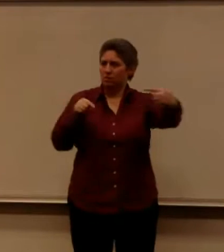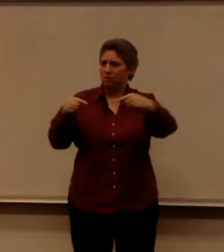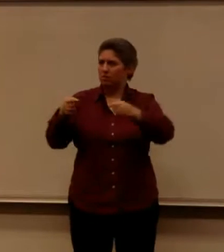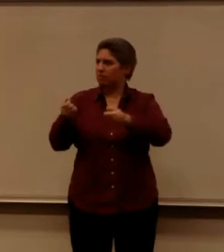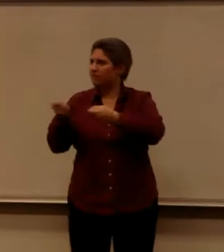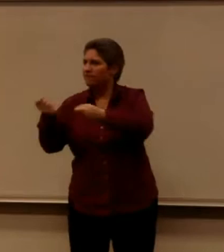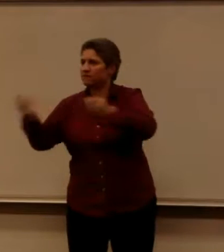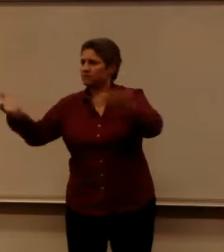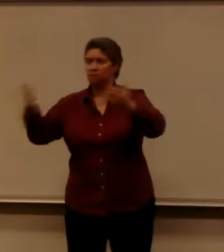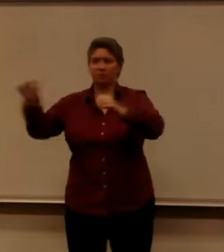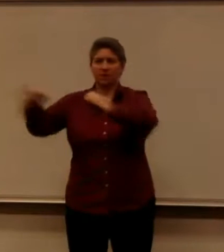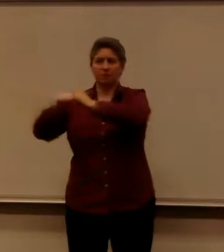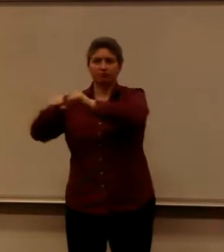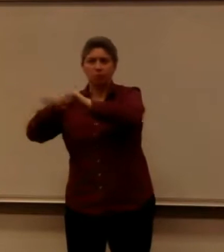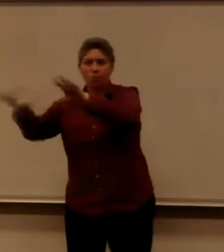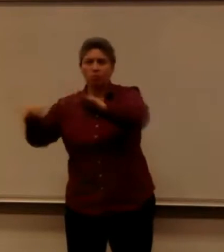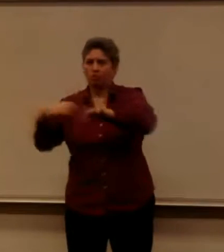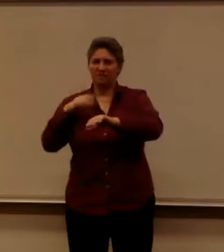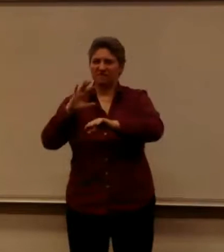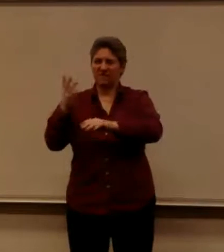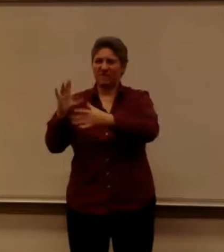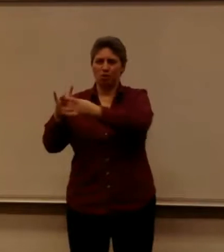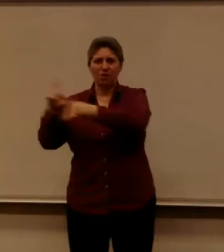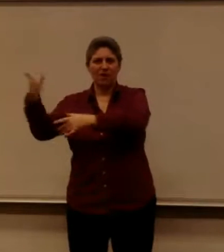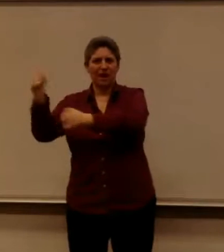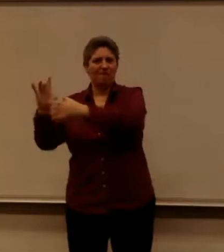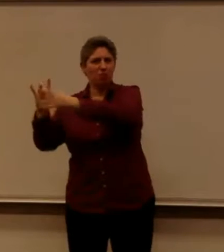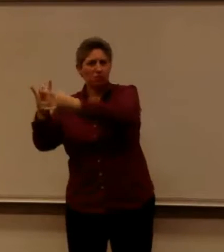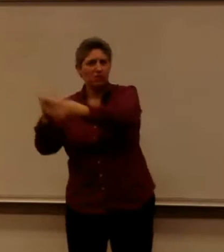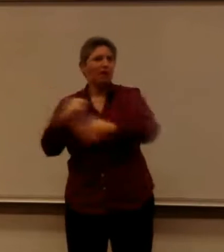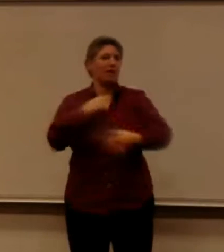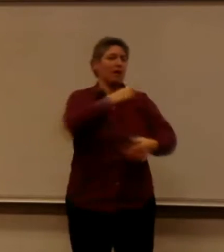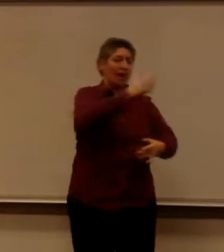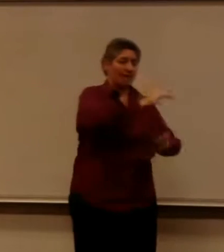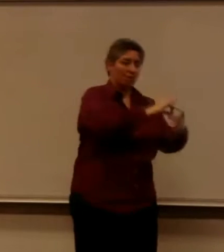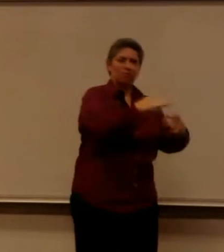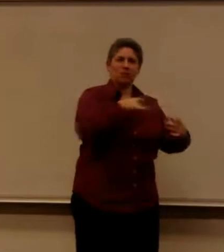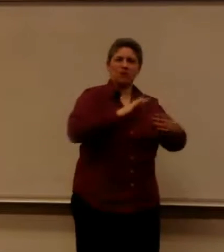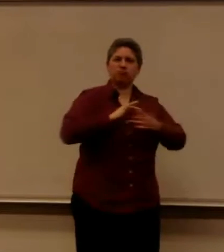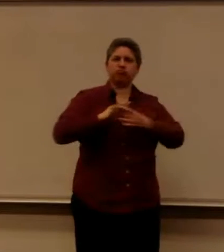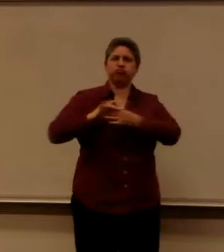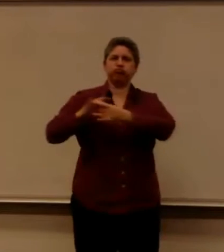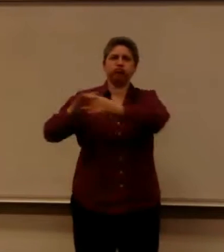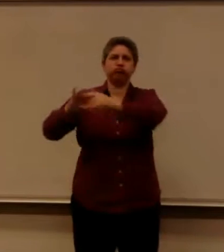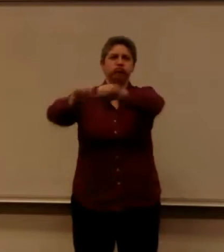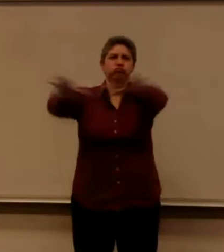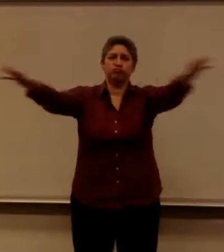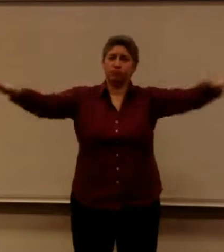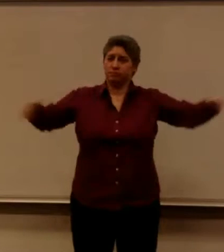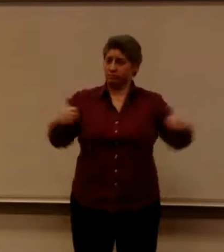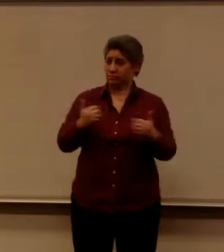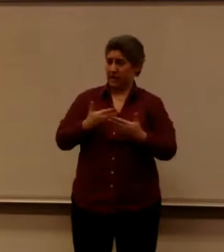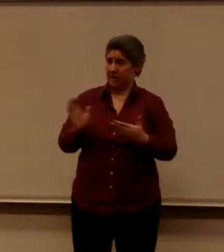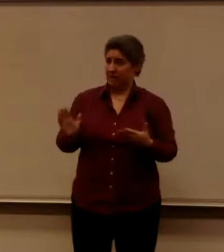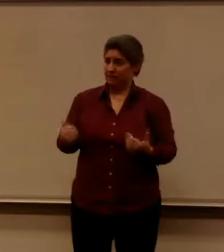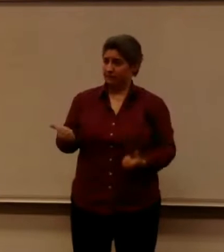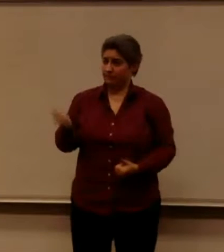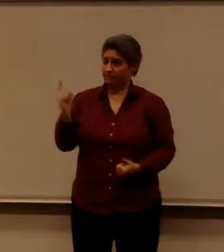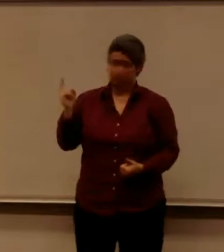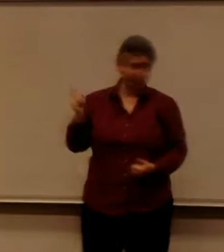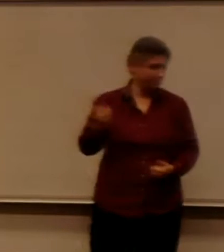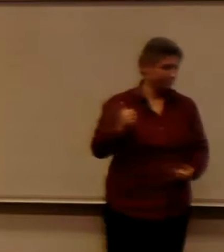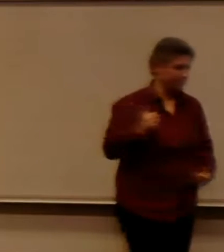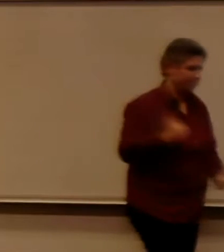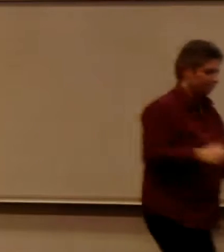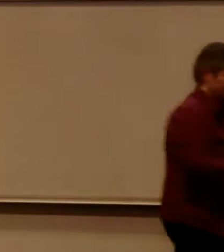is represented within the NAN in the needs. So no group business for it. So again, that signposting and sharing